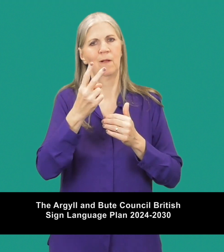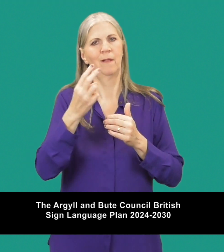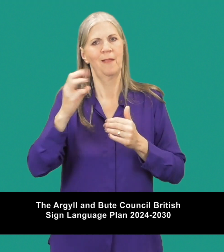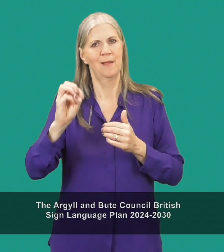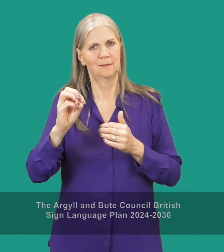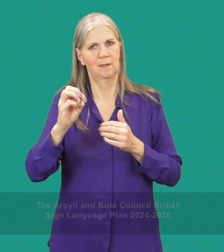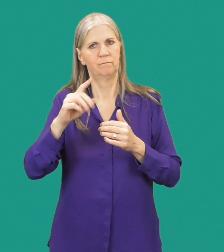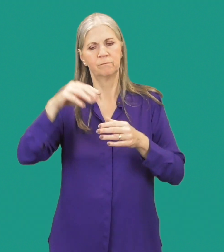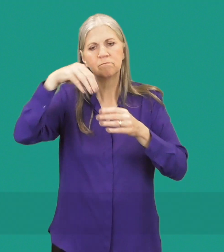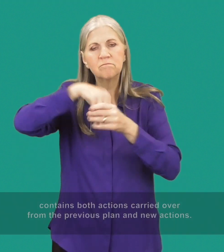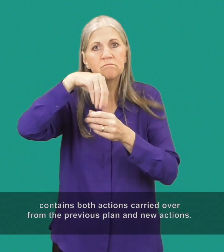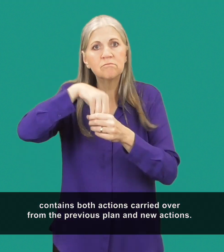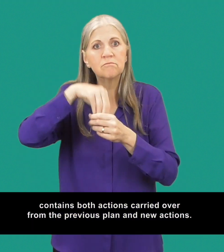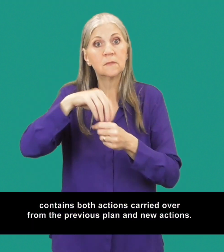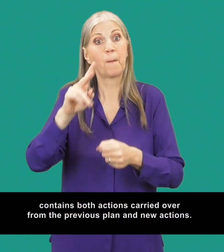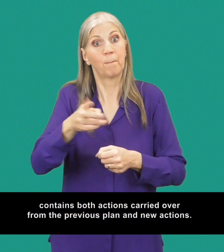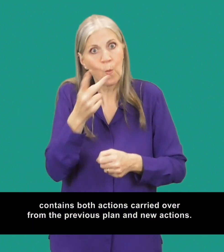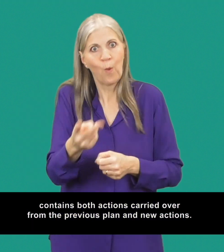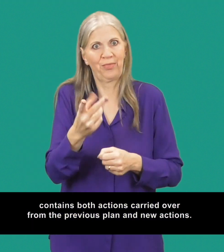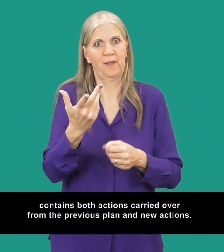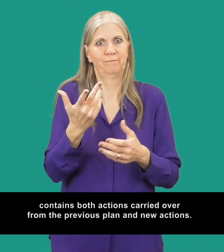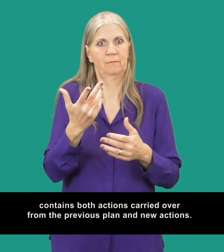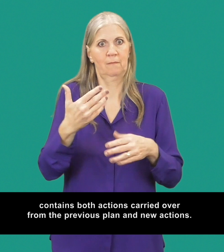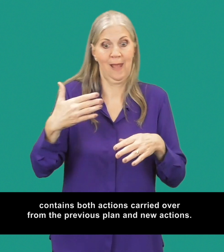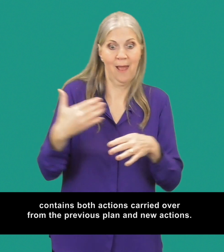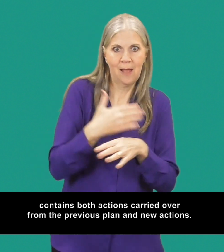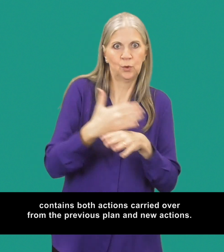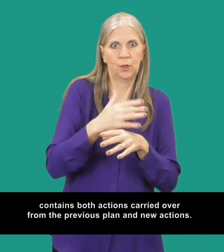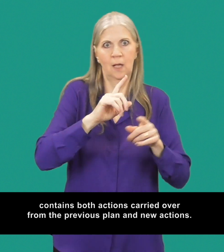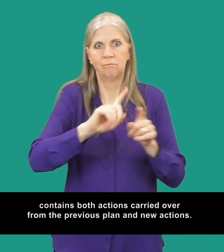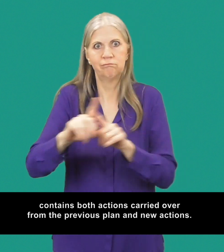actions carried over from the previous plan and new actions.